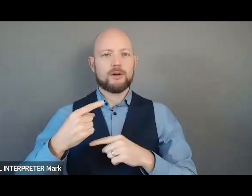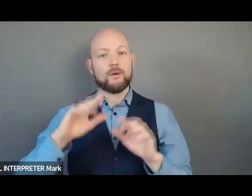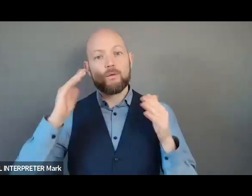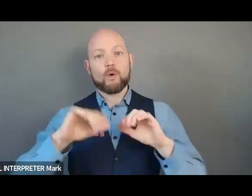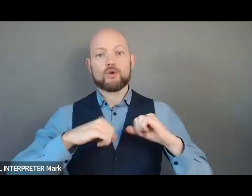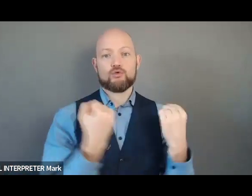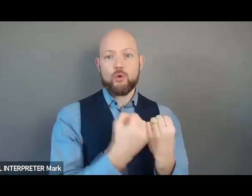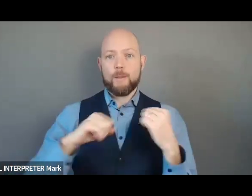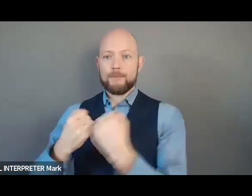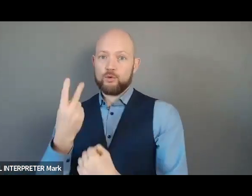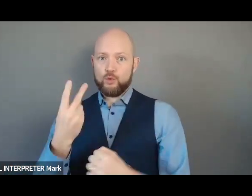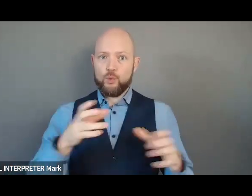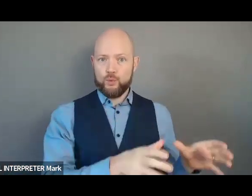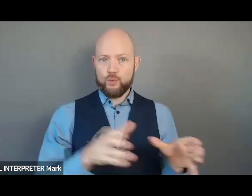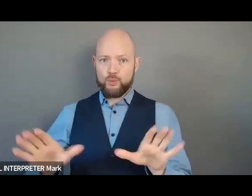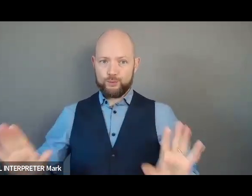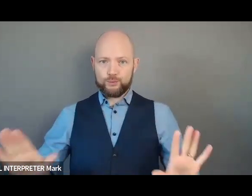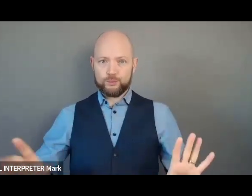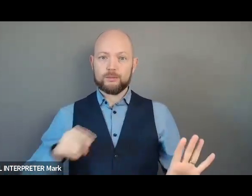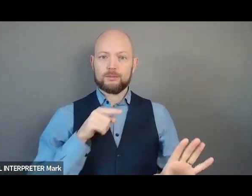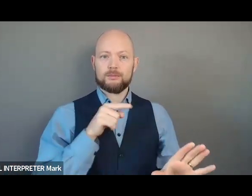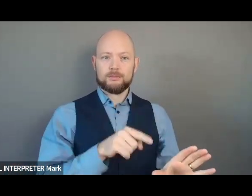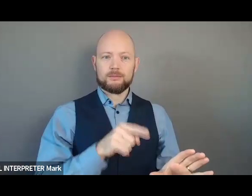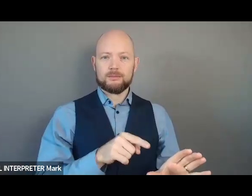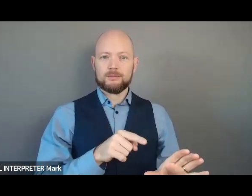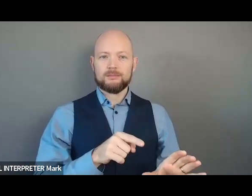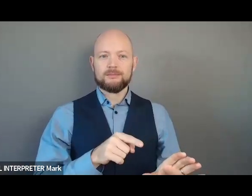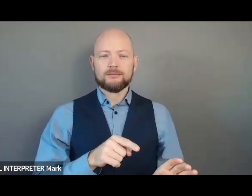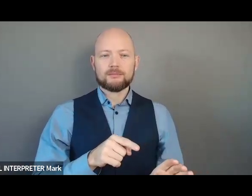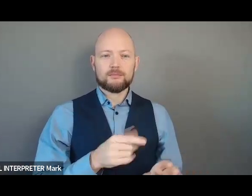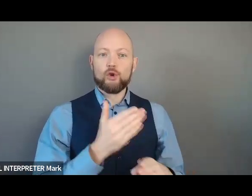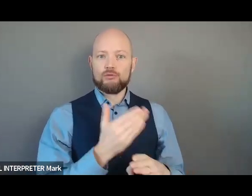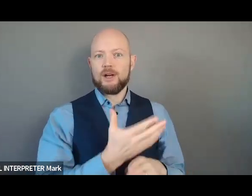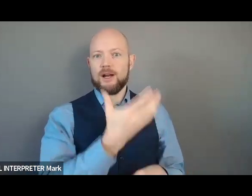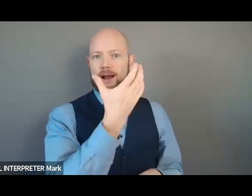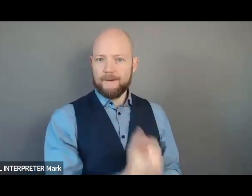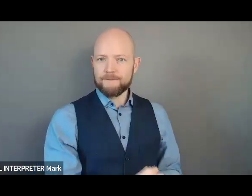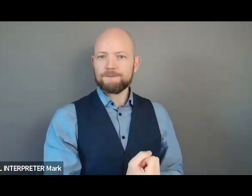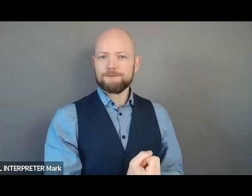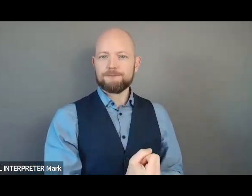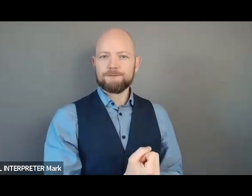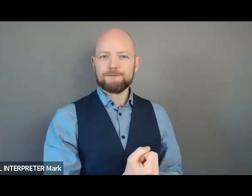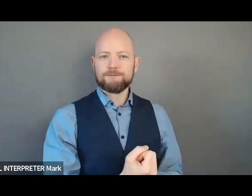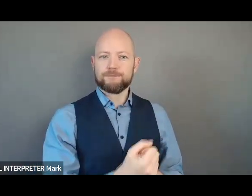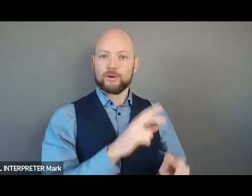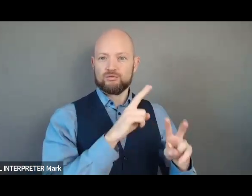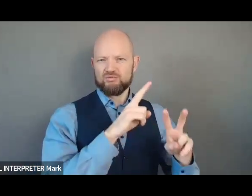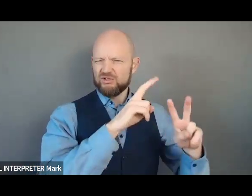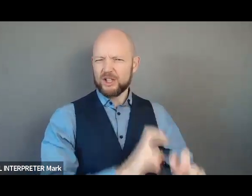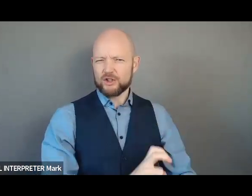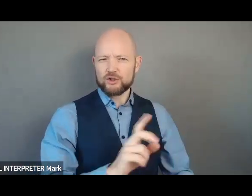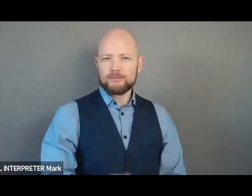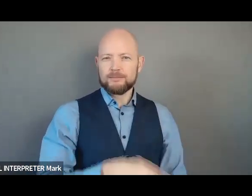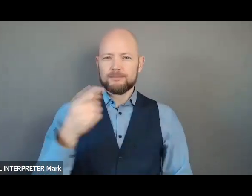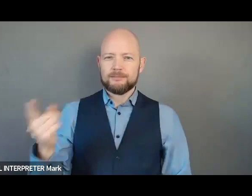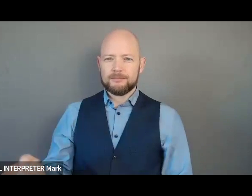one group who were early to mid-career researchers, and then another group who were in the senior to late career